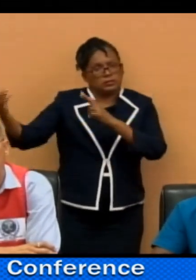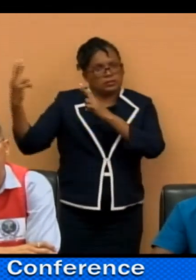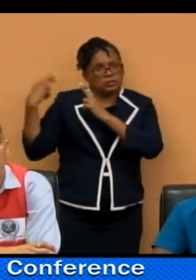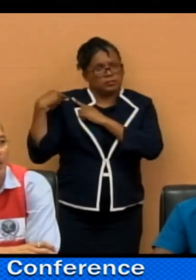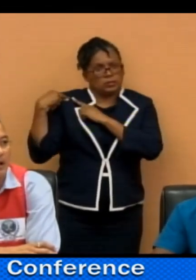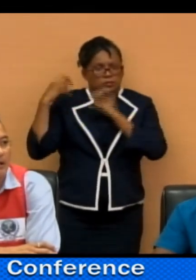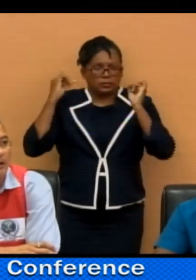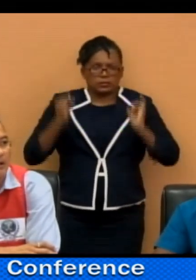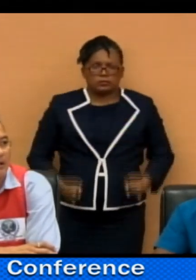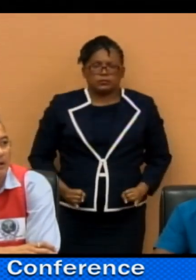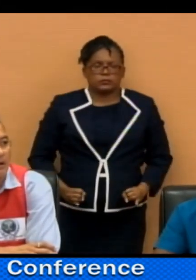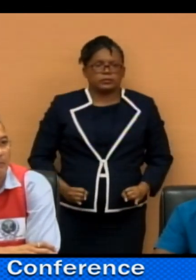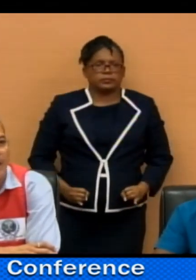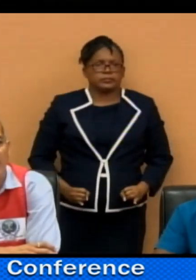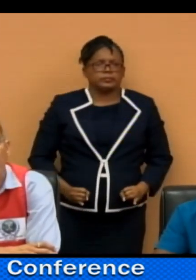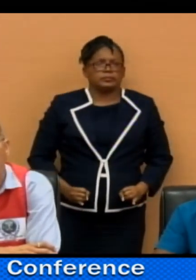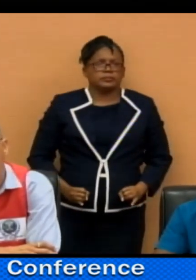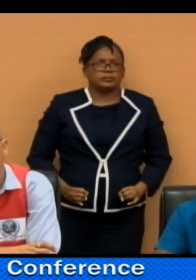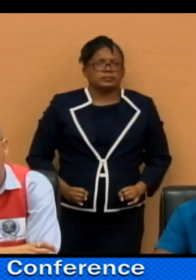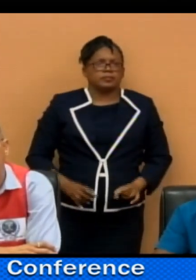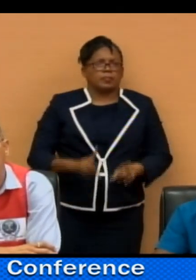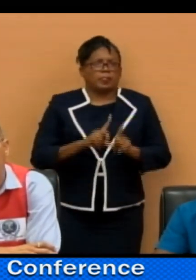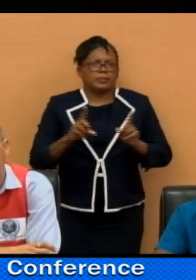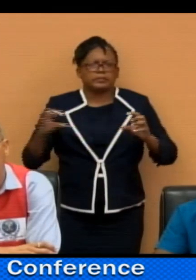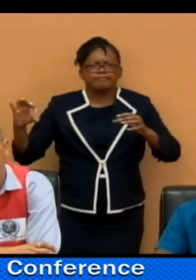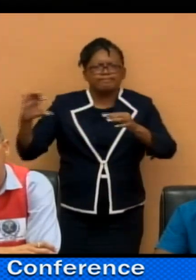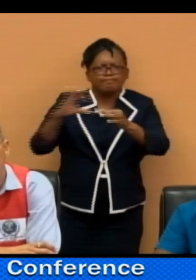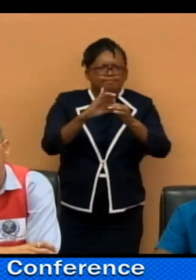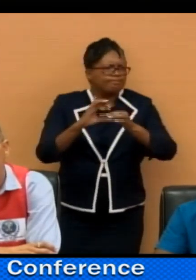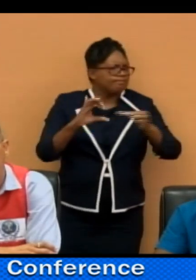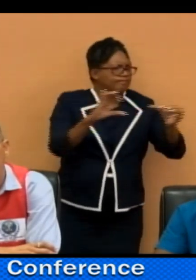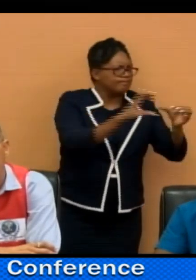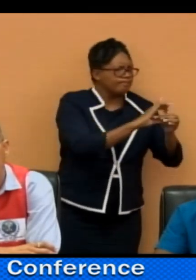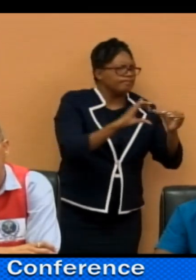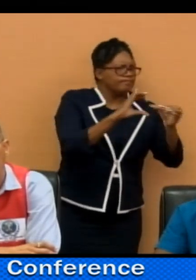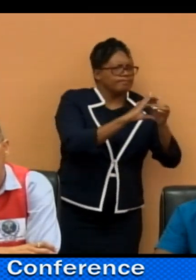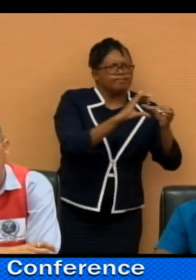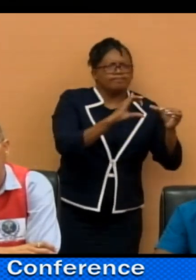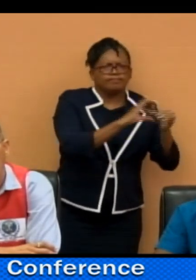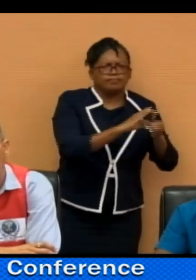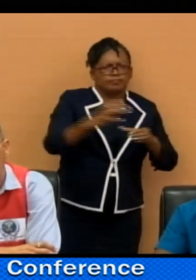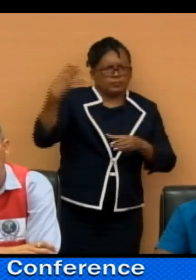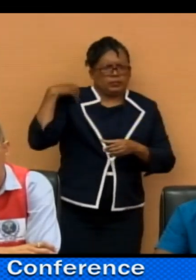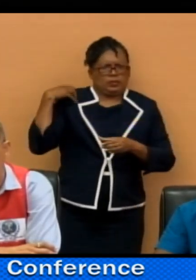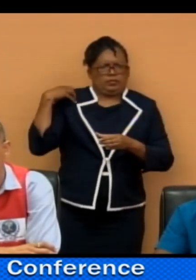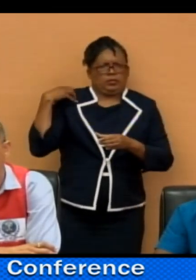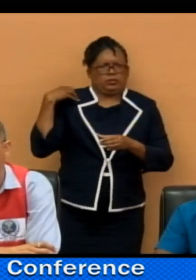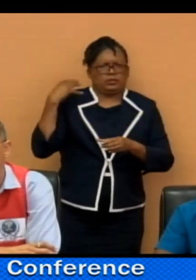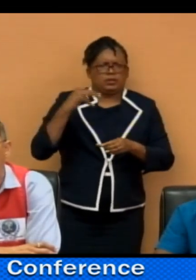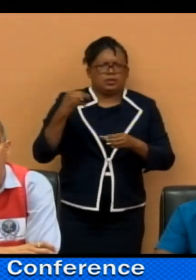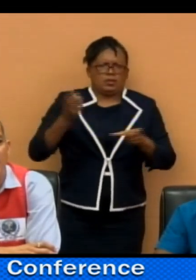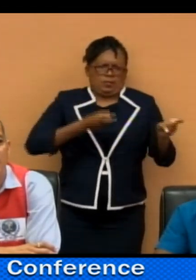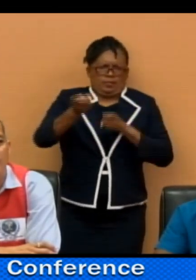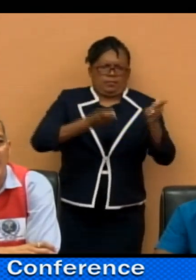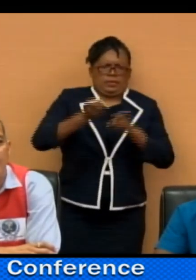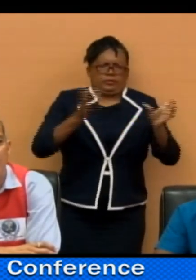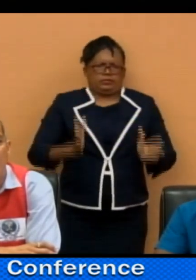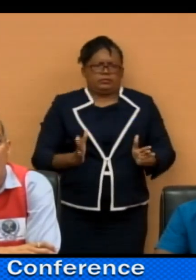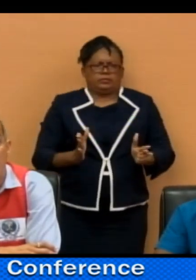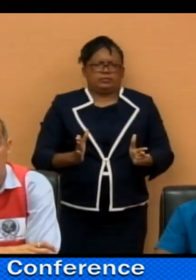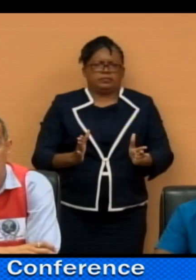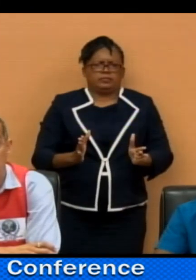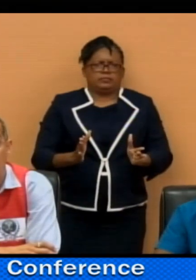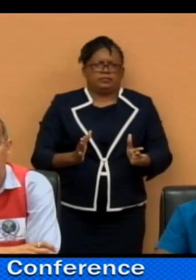responsible individual, part of a collective leadership, I need to understand that